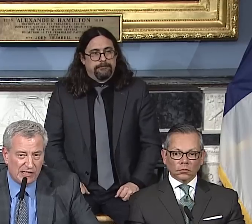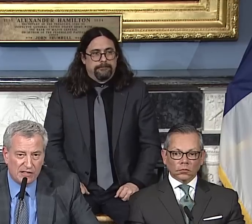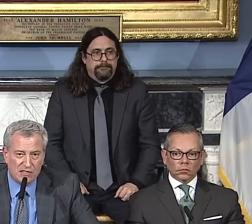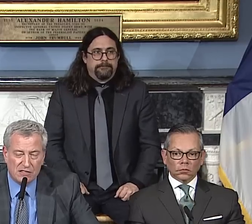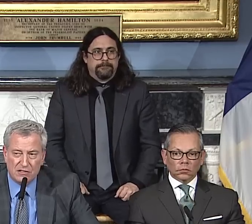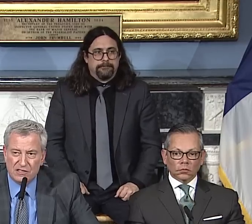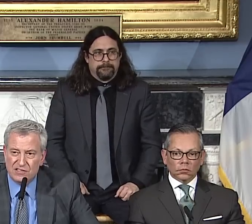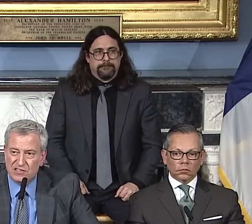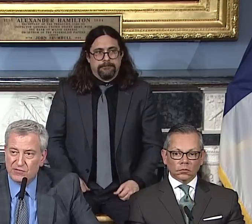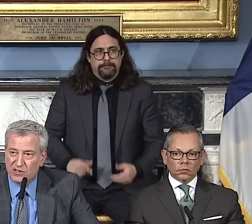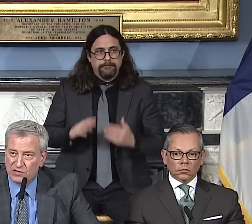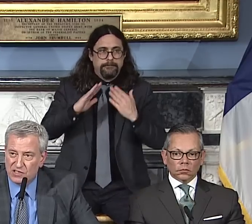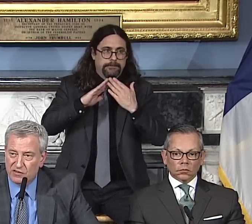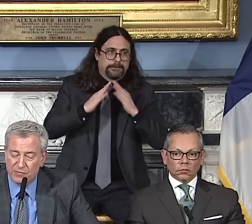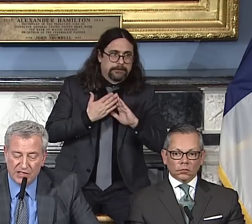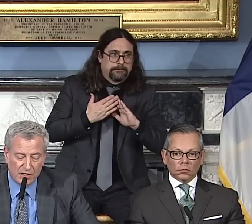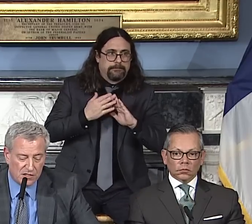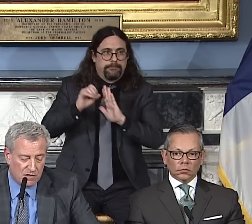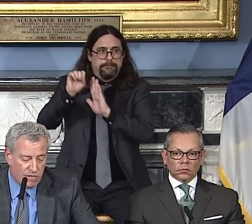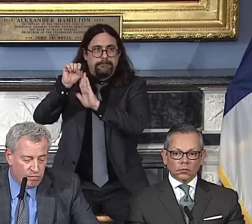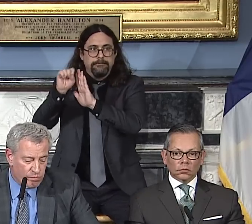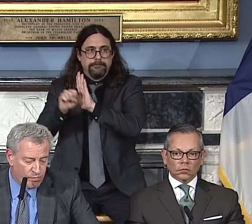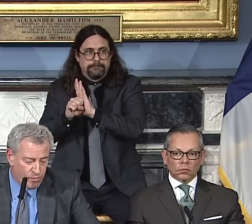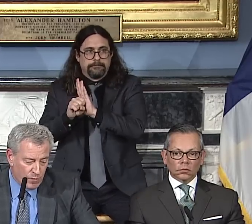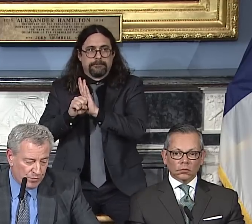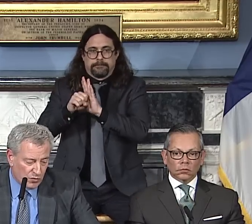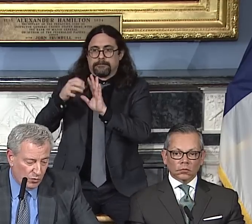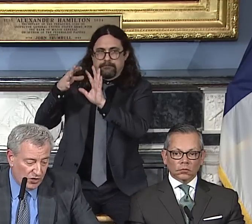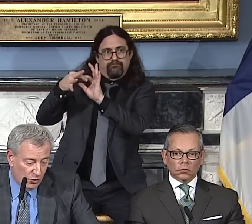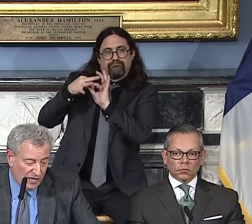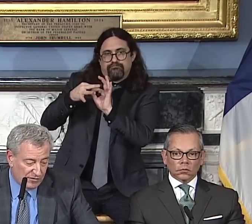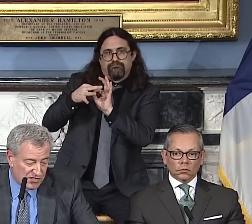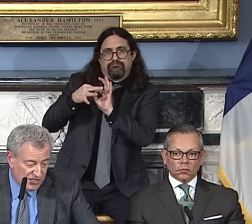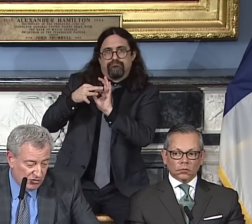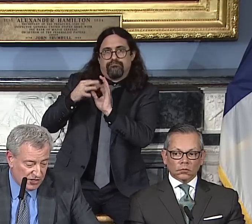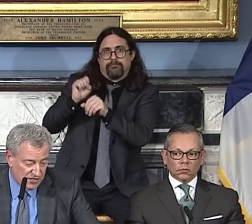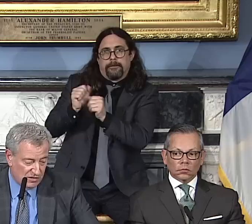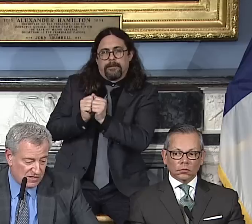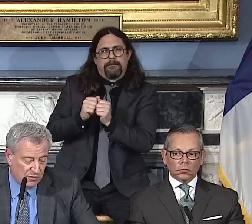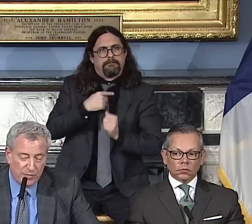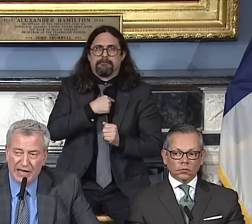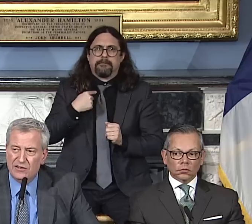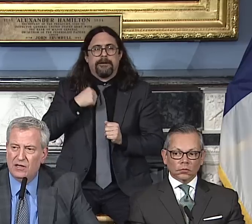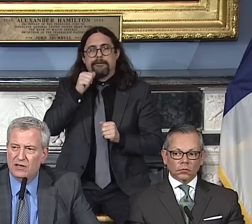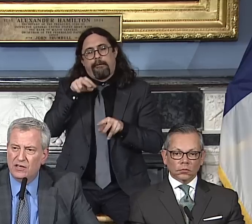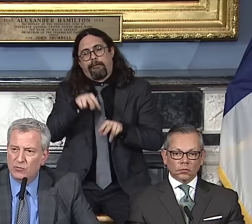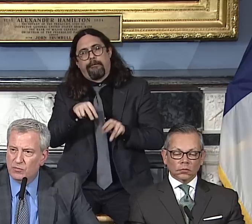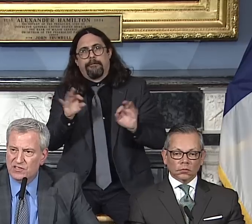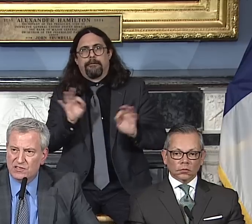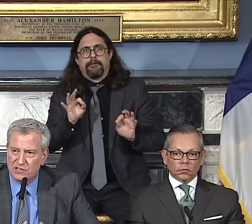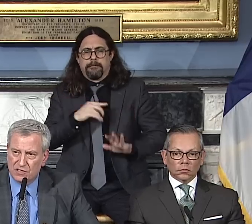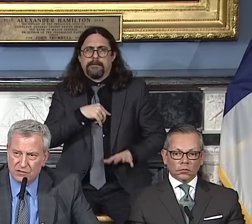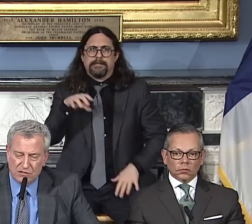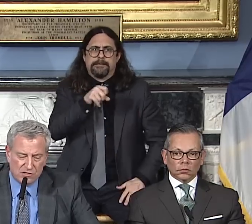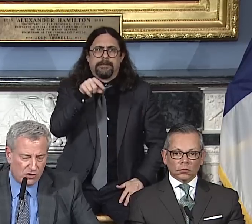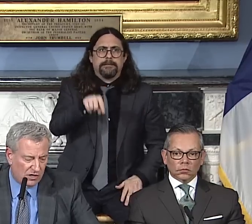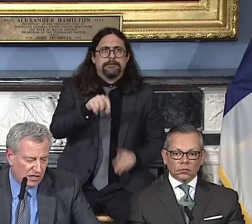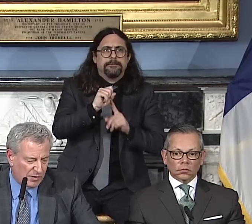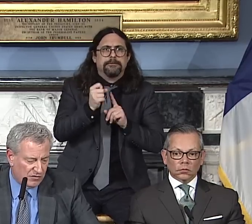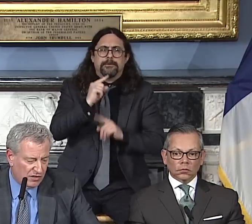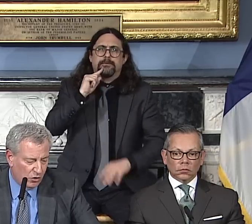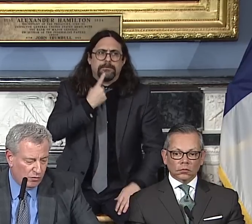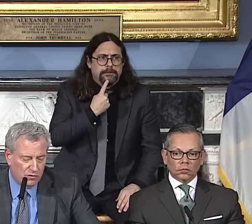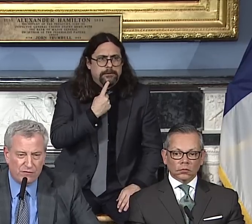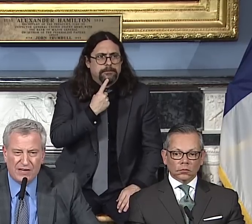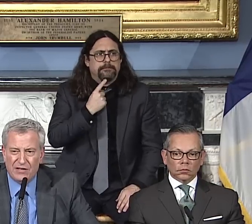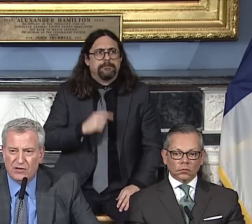this lightly. This is difficult stuff because we know it'll have a serious, serious impact on a number of businesses. Just talking